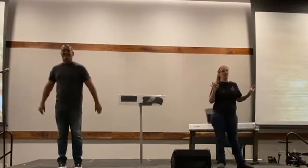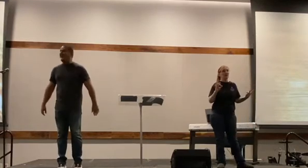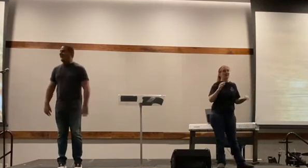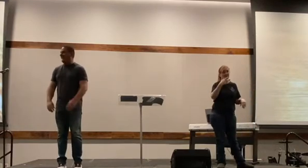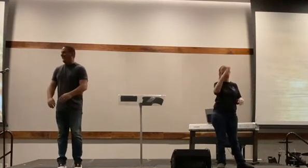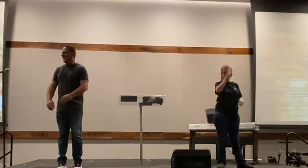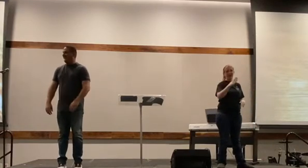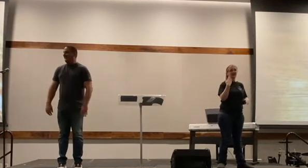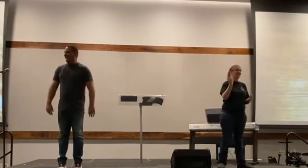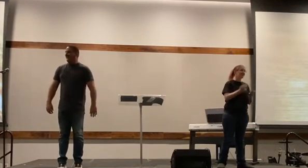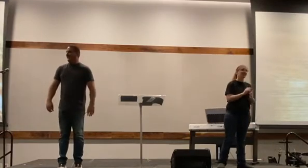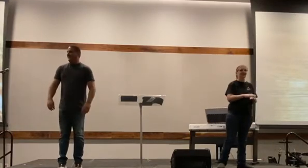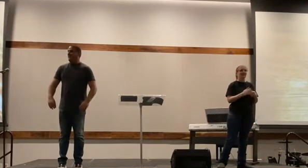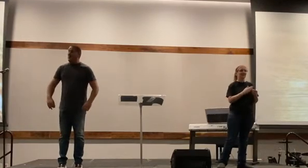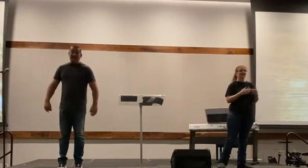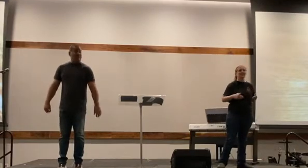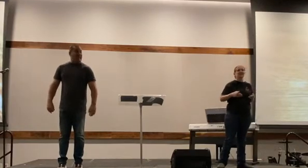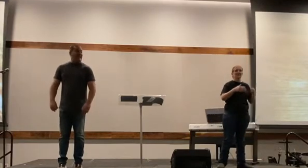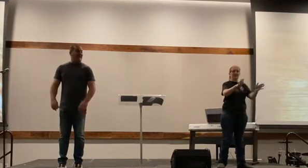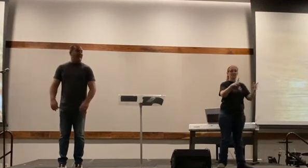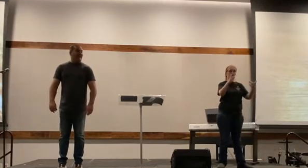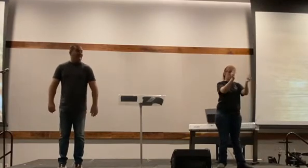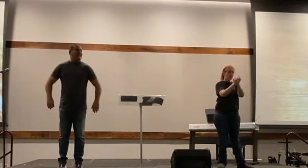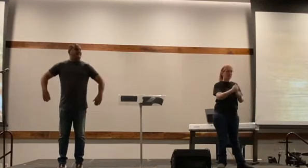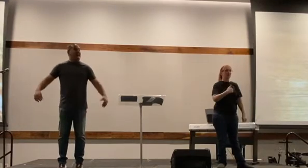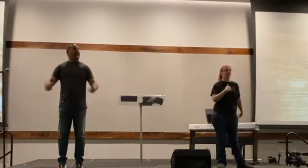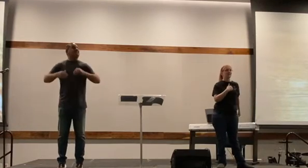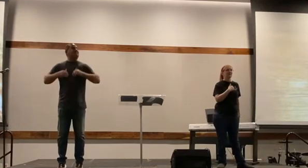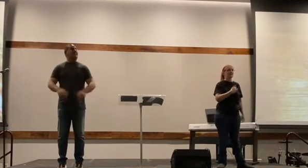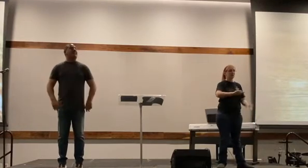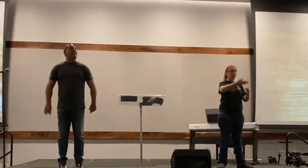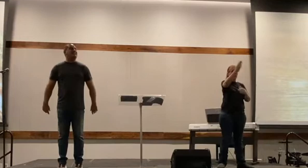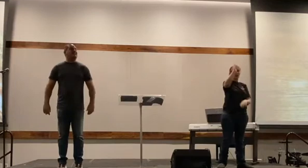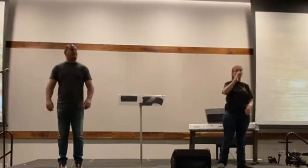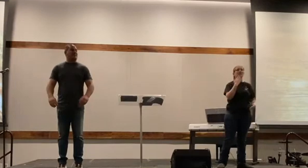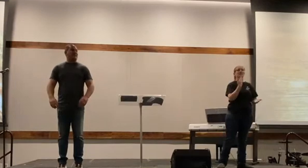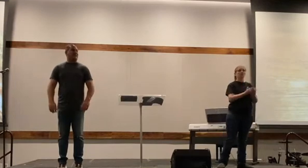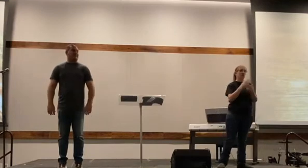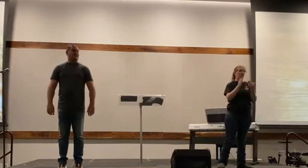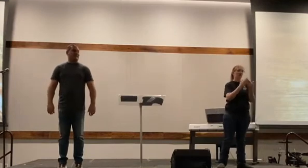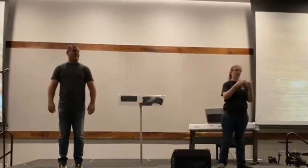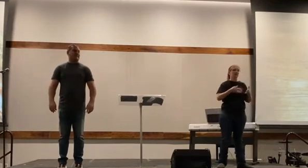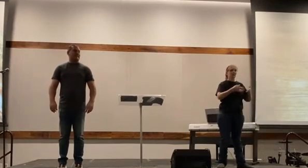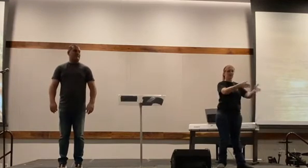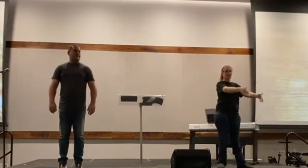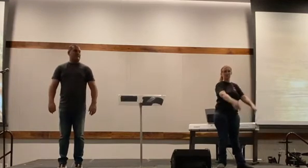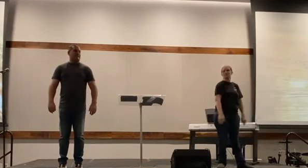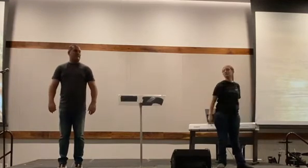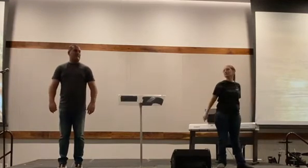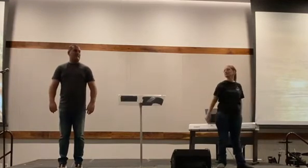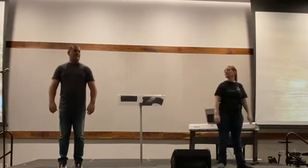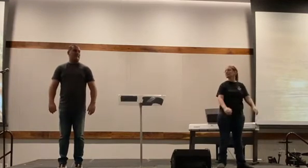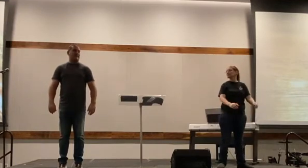Easy Street. You with me? God is good on Easy Street.